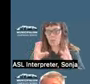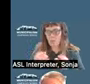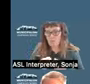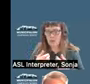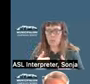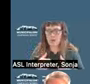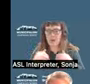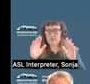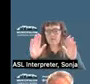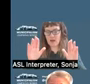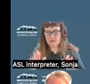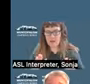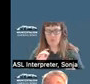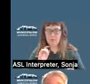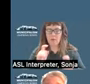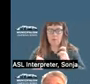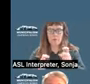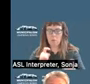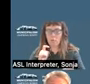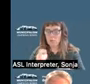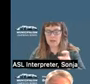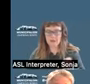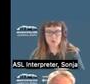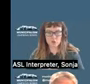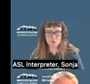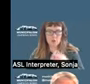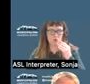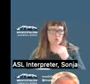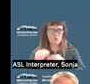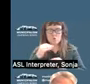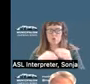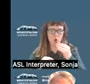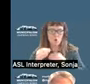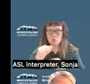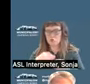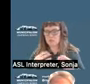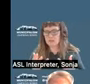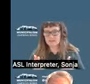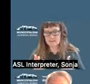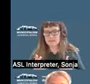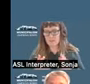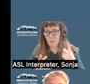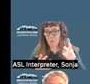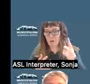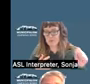phenomenal donation of groceries on just one Saturday